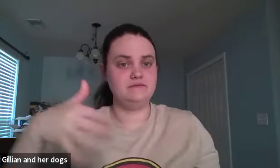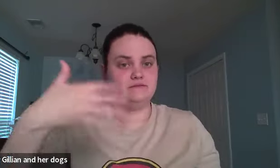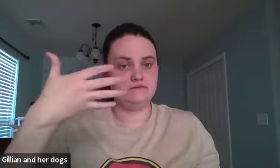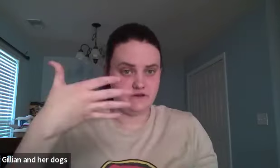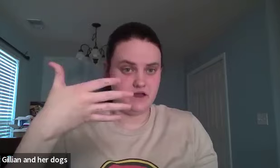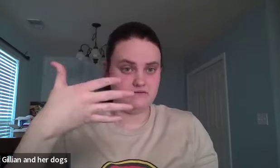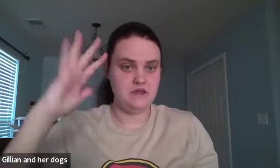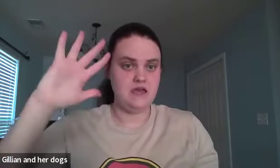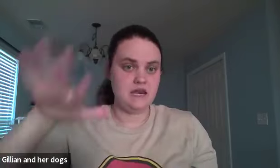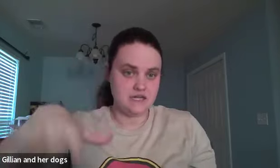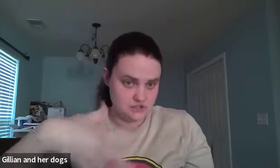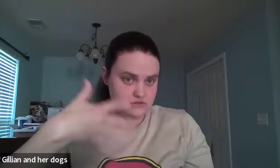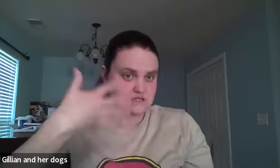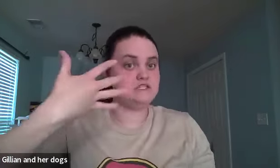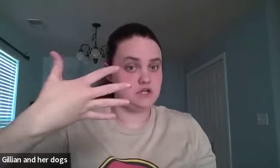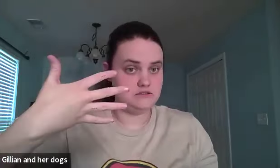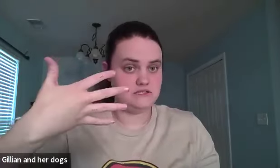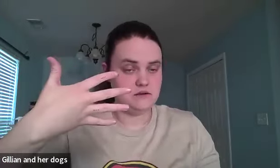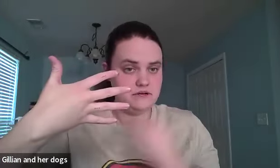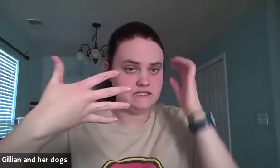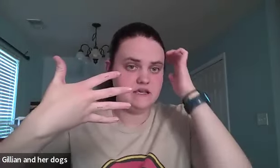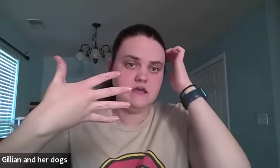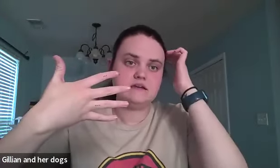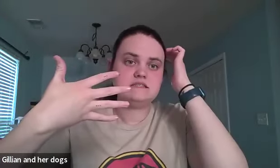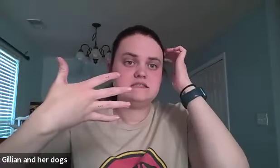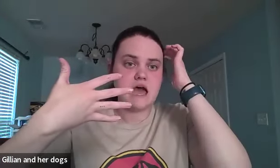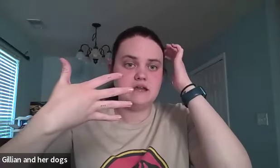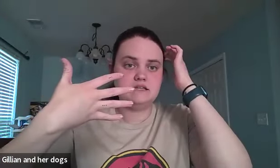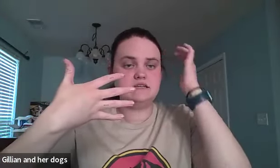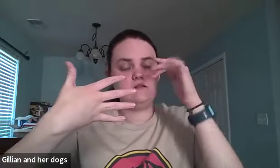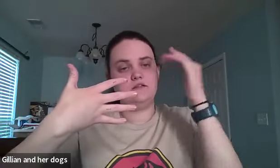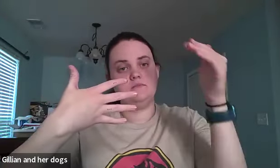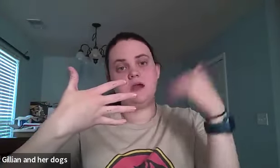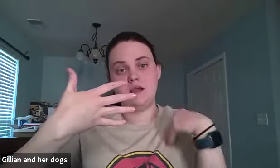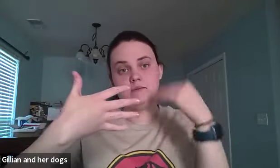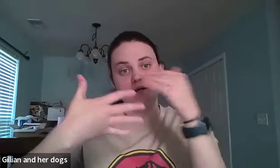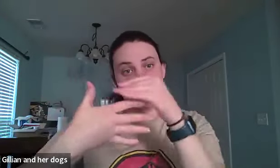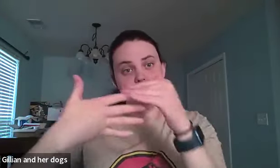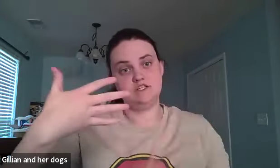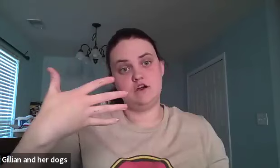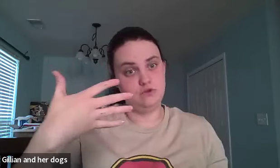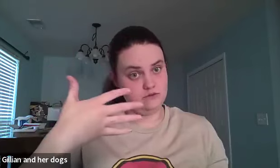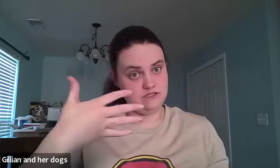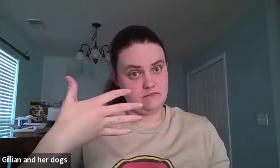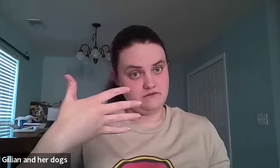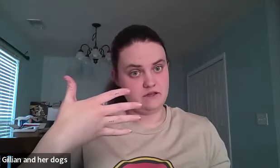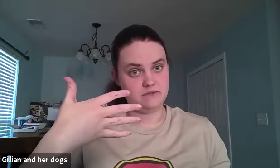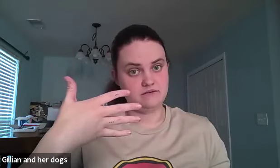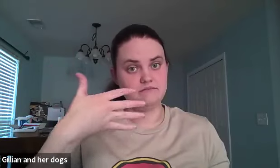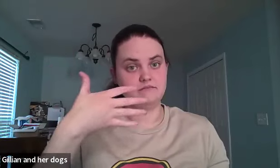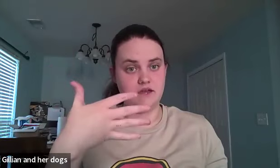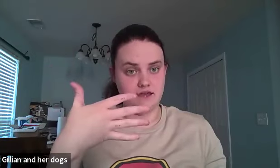family 5. And I do this turn sideways because that is telling them that I'm about to list off who is in my family.